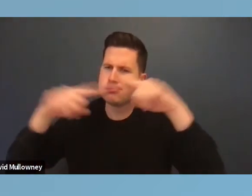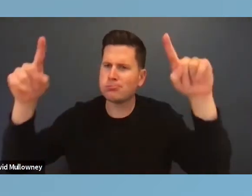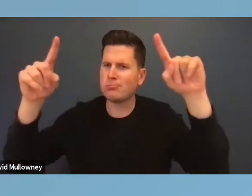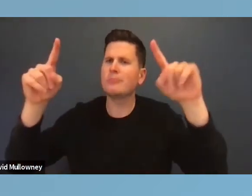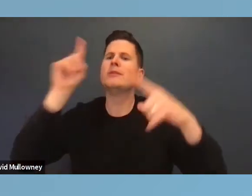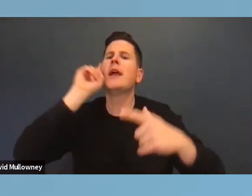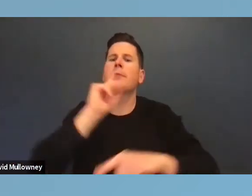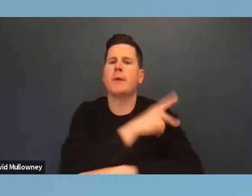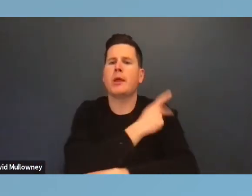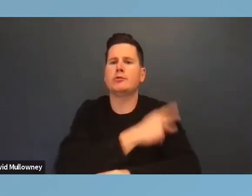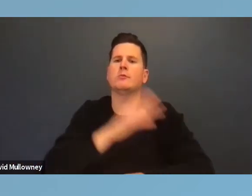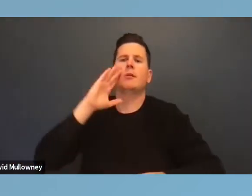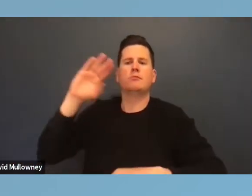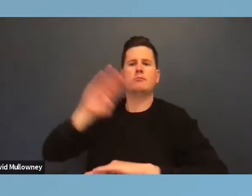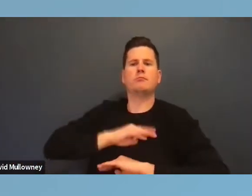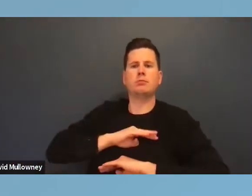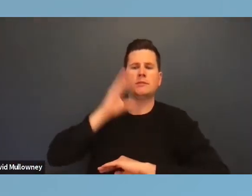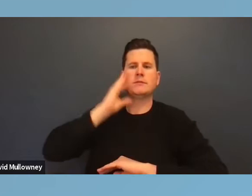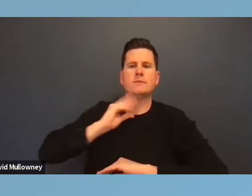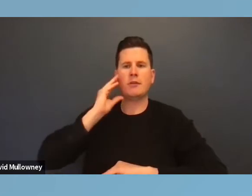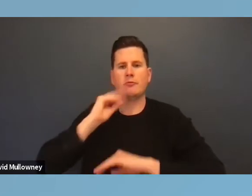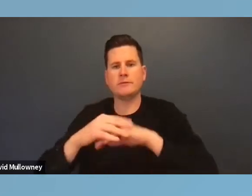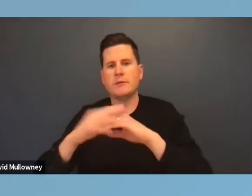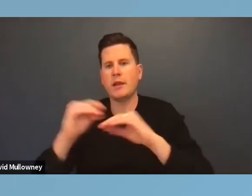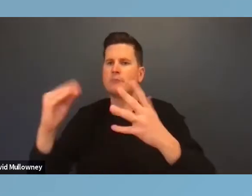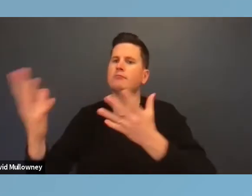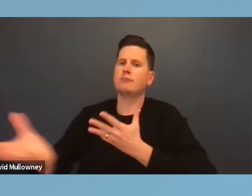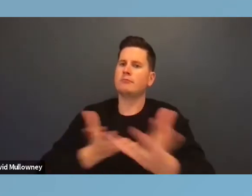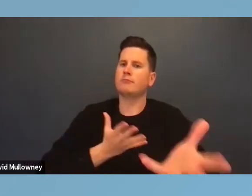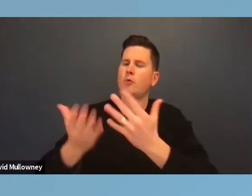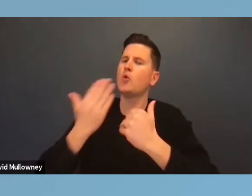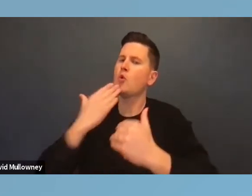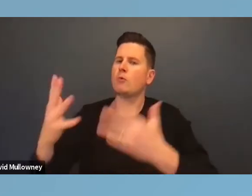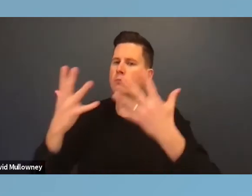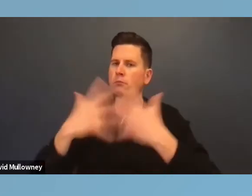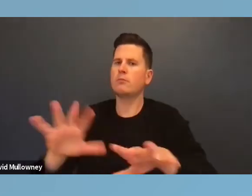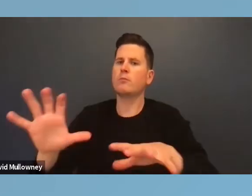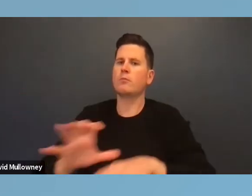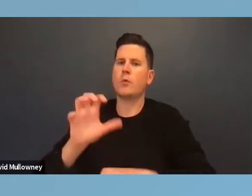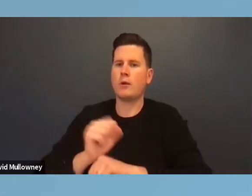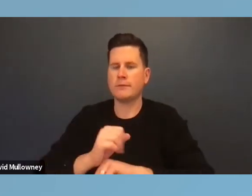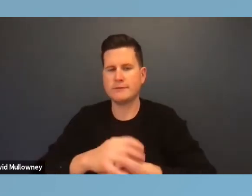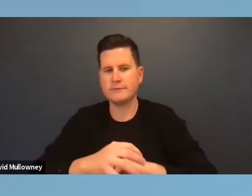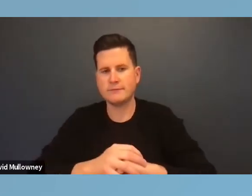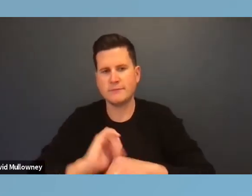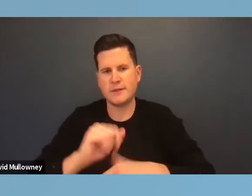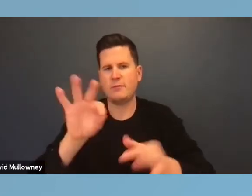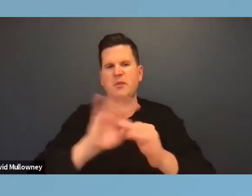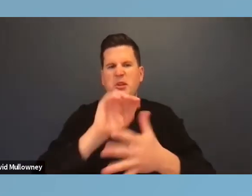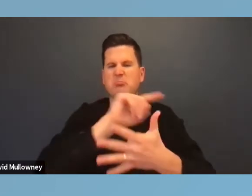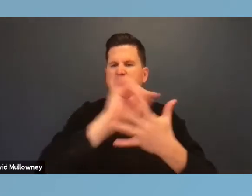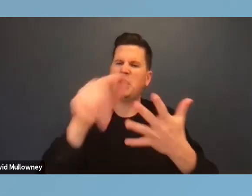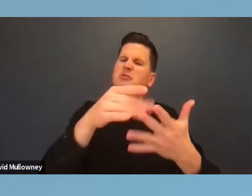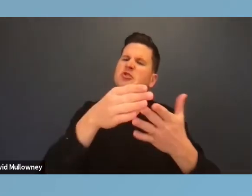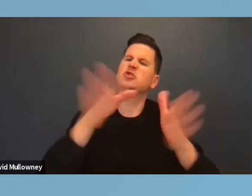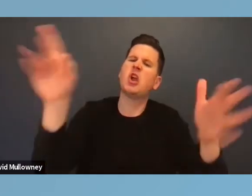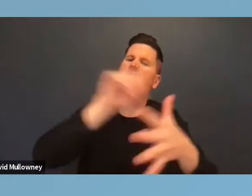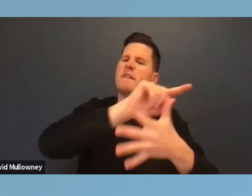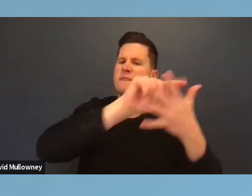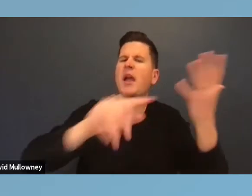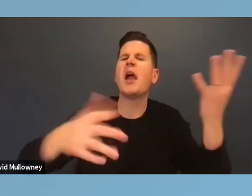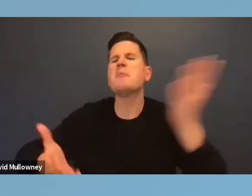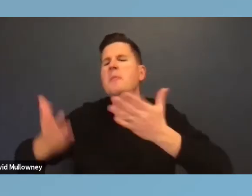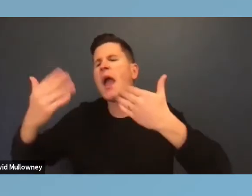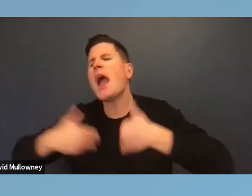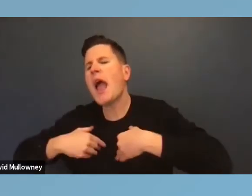sure that everything works and that the deaf person will have a satisfactory experience at their appointment. So these are some